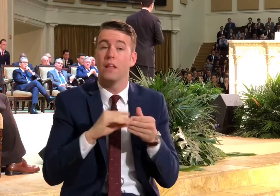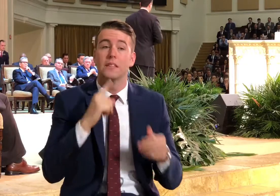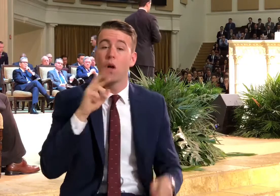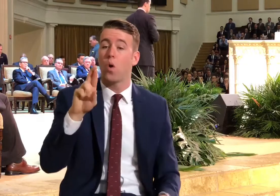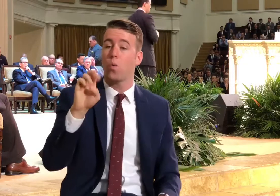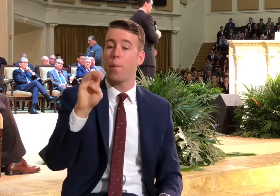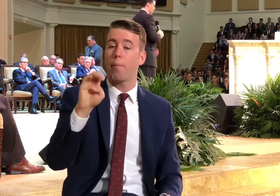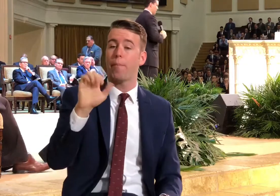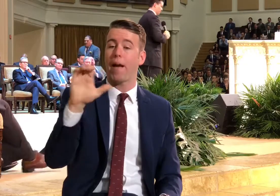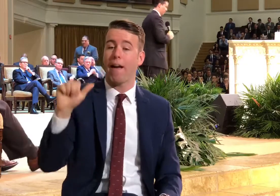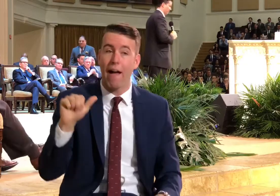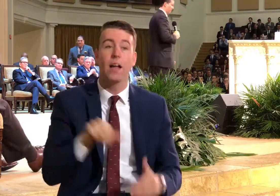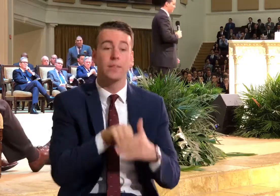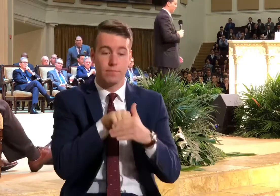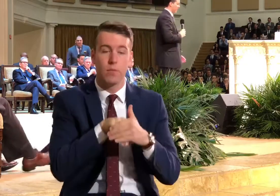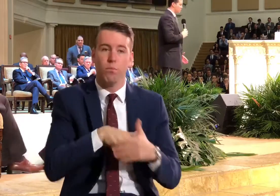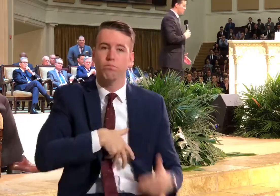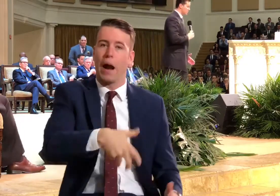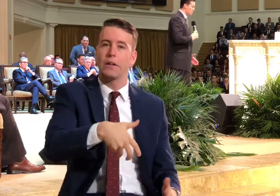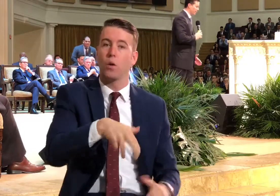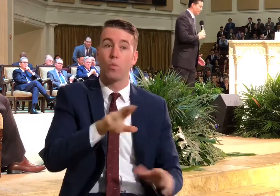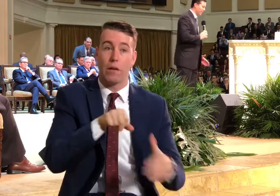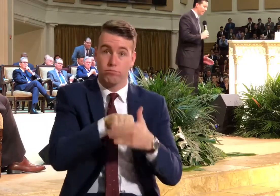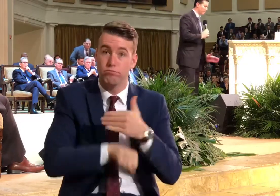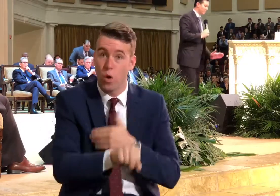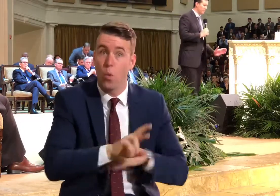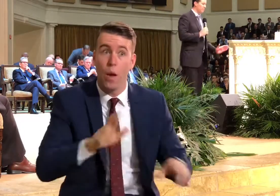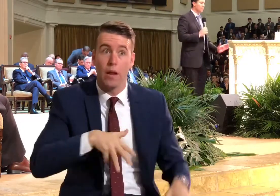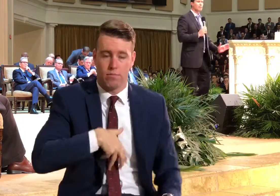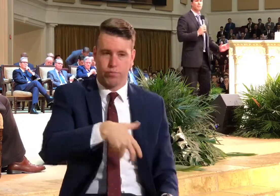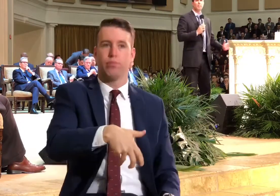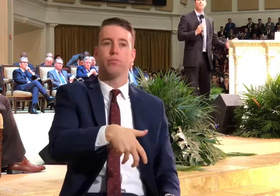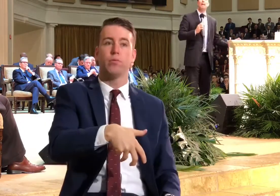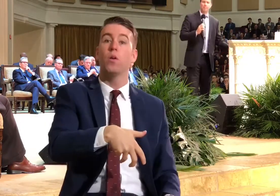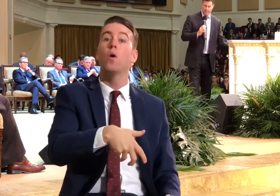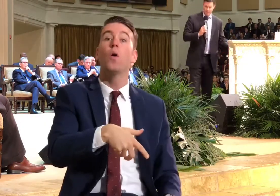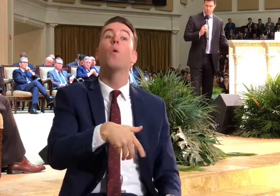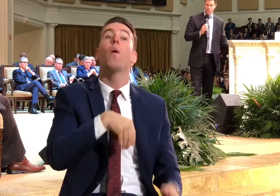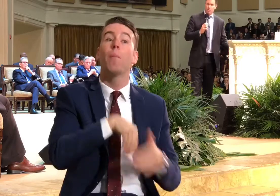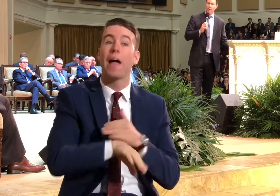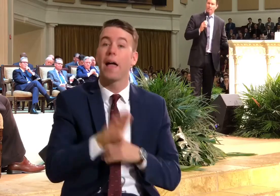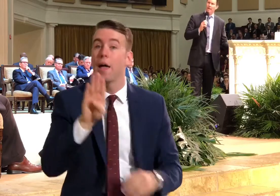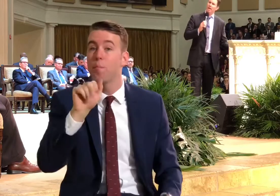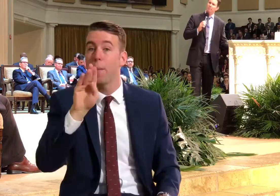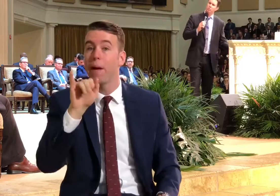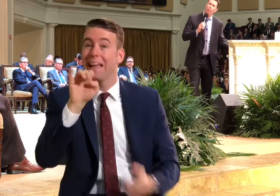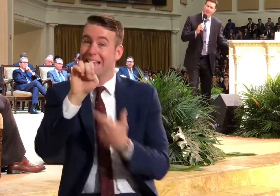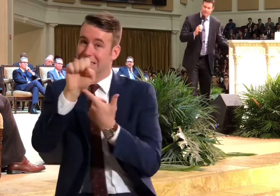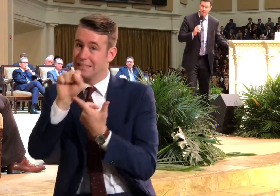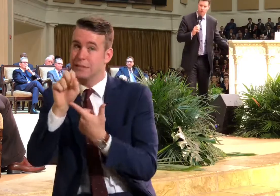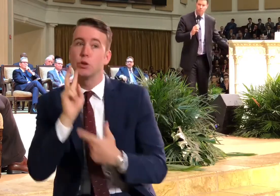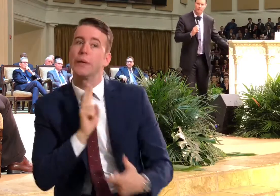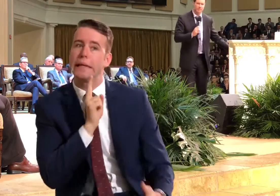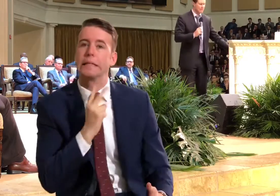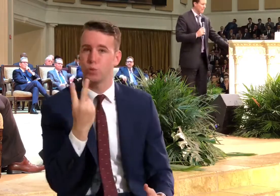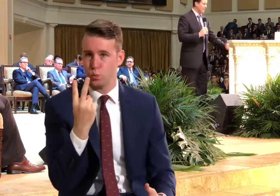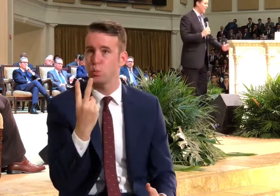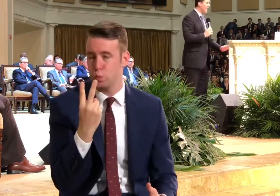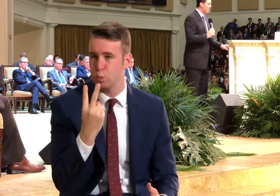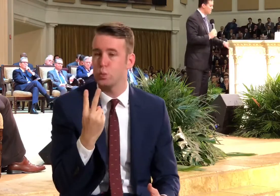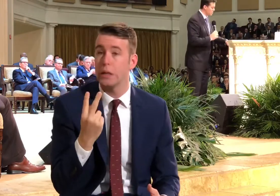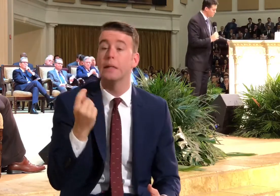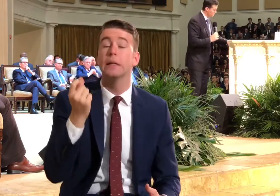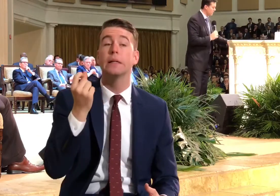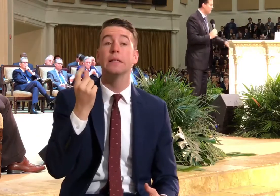Rebecca is with child, and she's going to have babies. She's going to have twins.